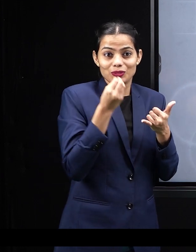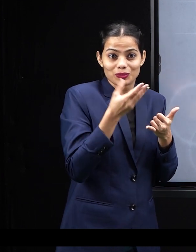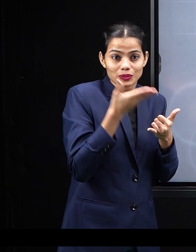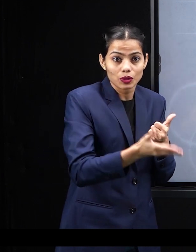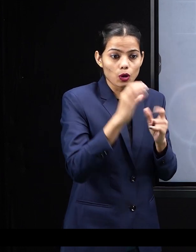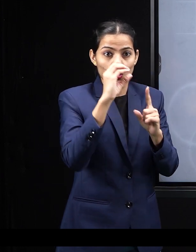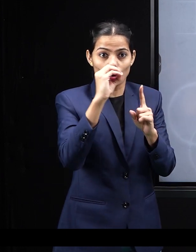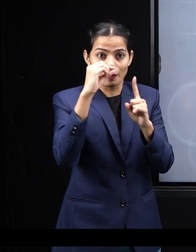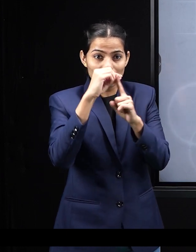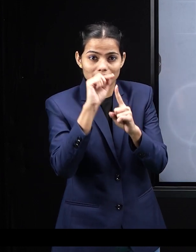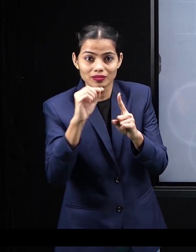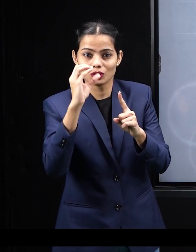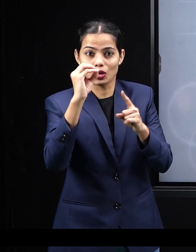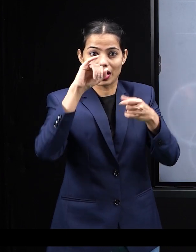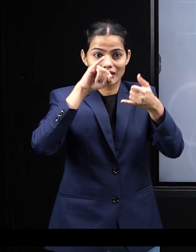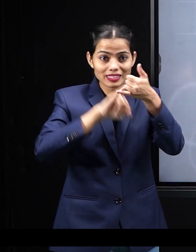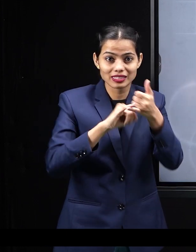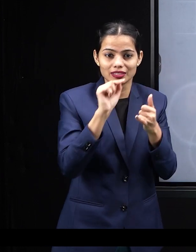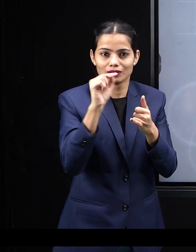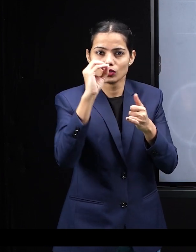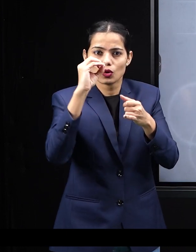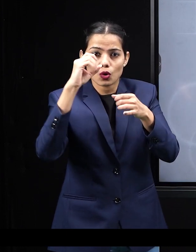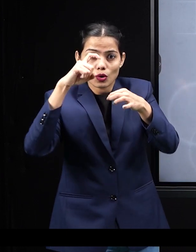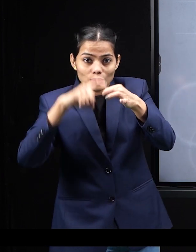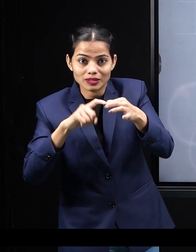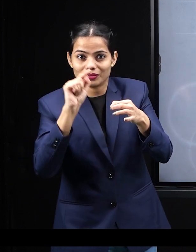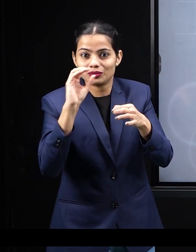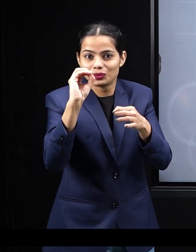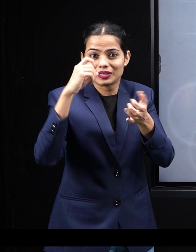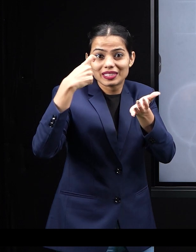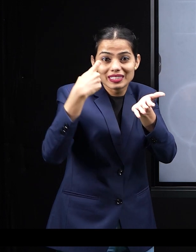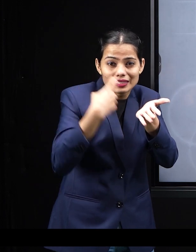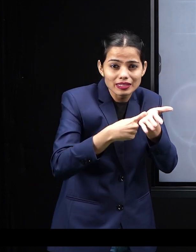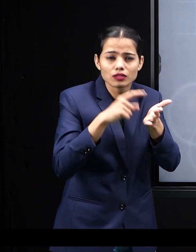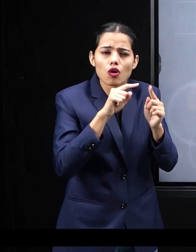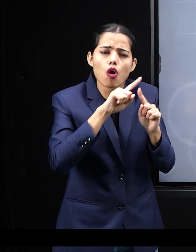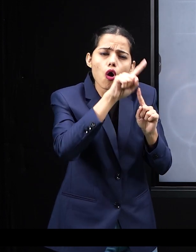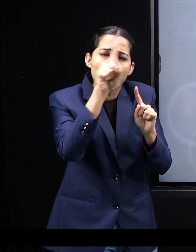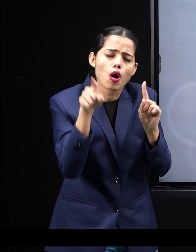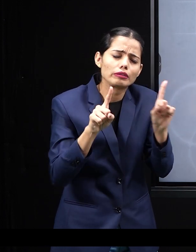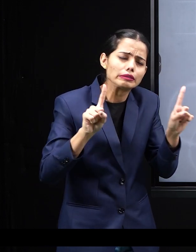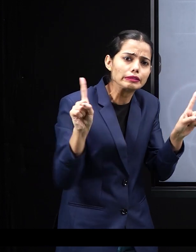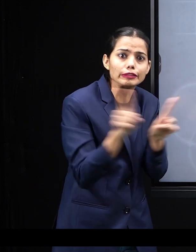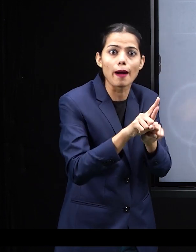So, OP is equal to OS is equal to OQ is equal to OR. All are radii of the